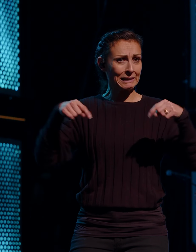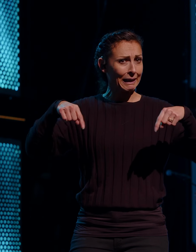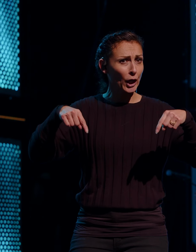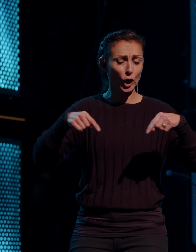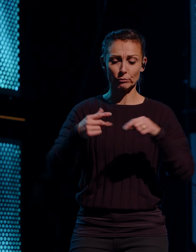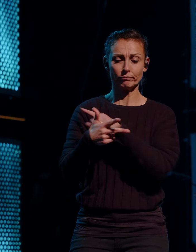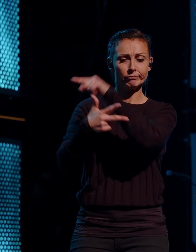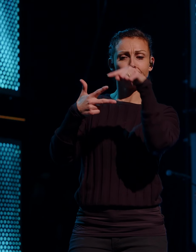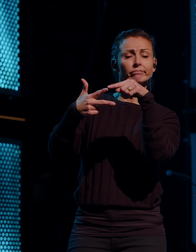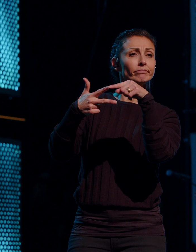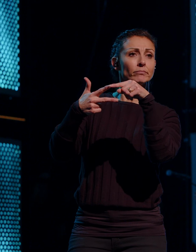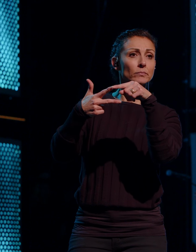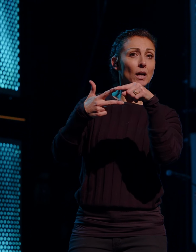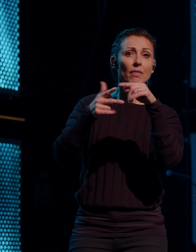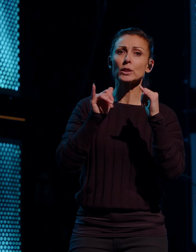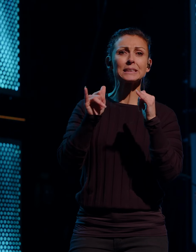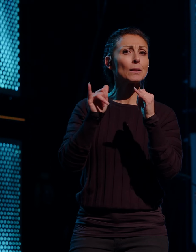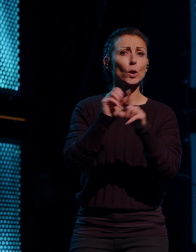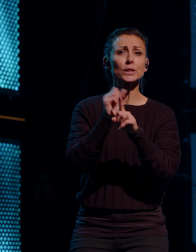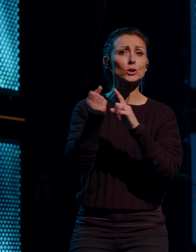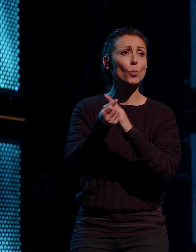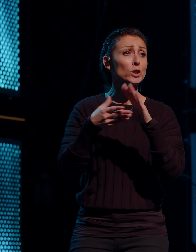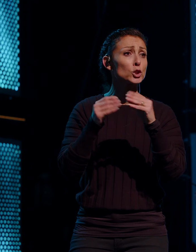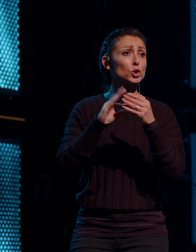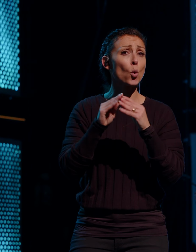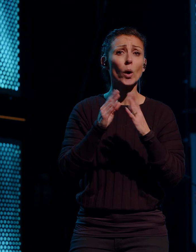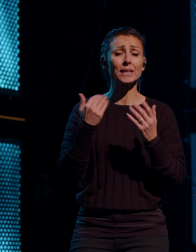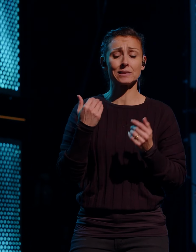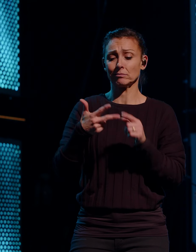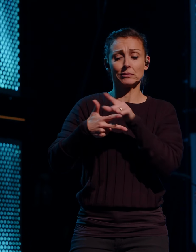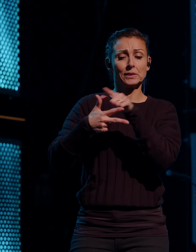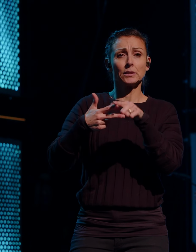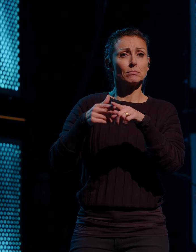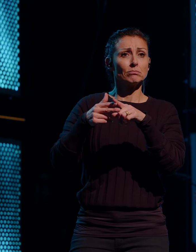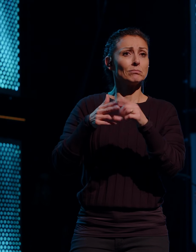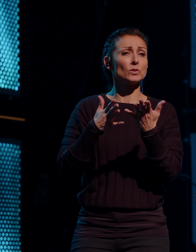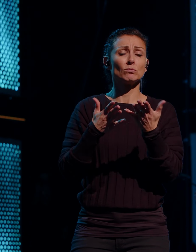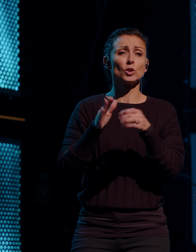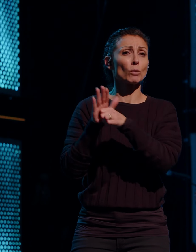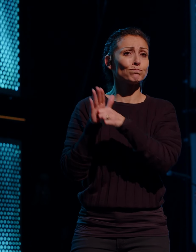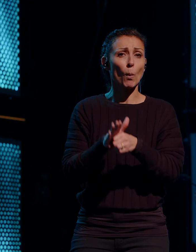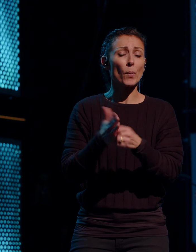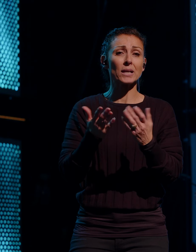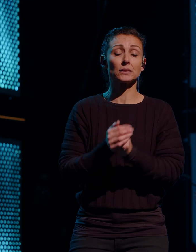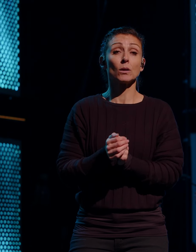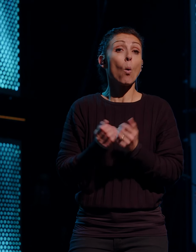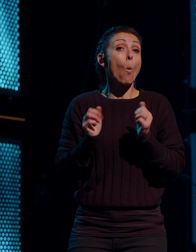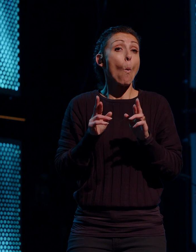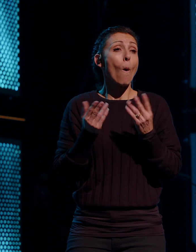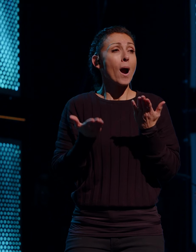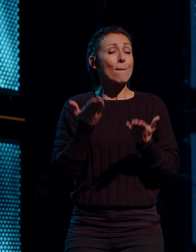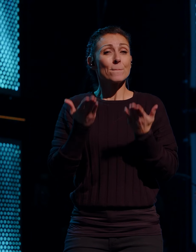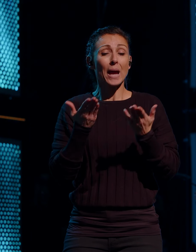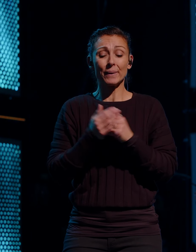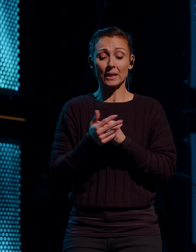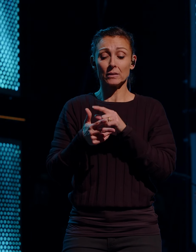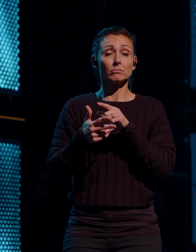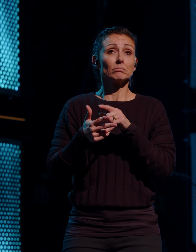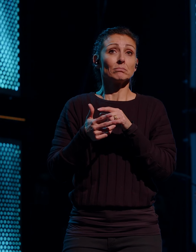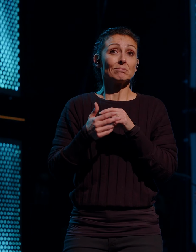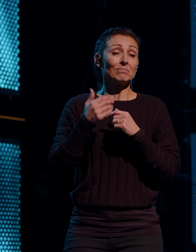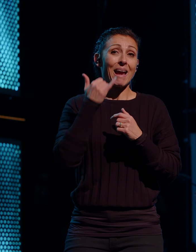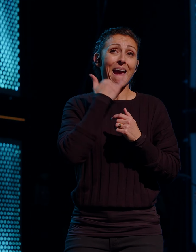you just don't know, like, oh man, what am I supposed to do? How I've gotten myself in a mess, maybe from the errors of other people,